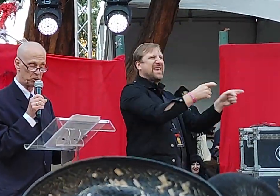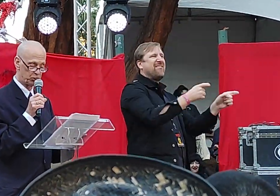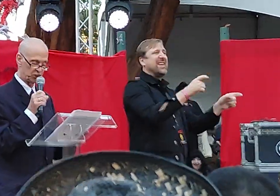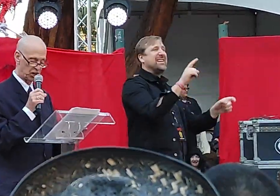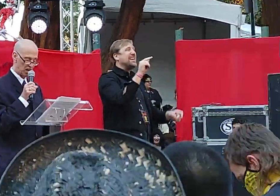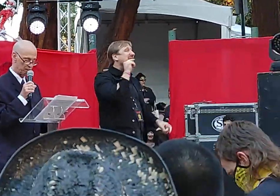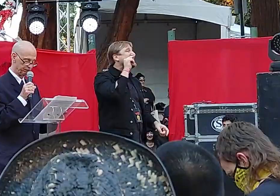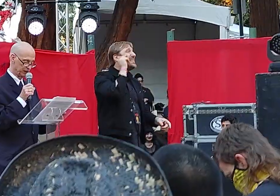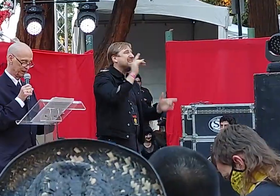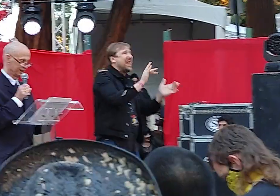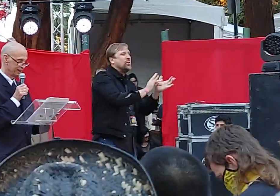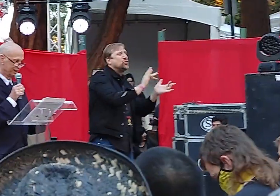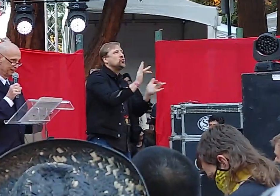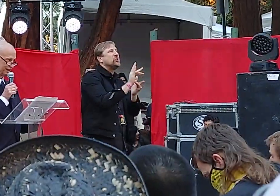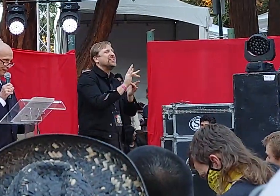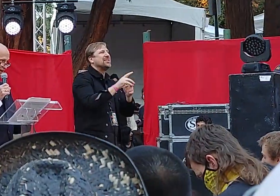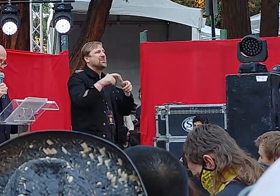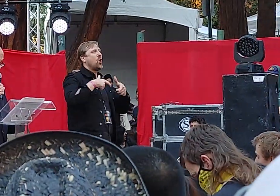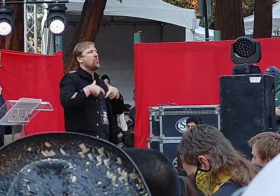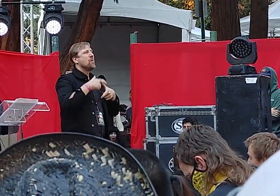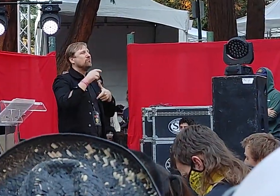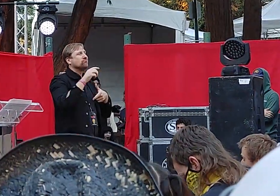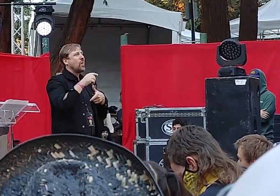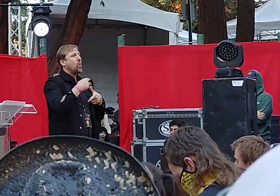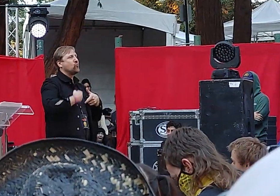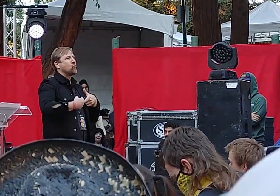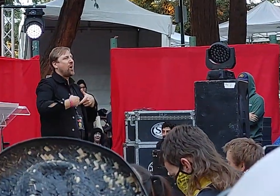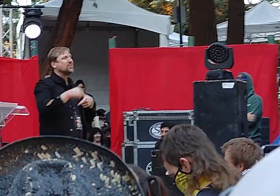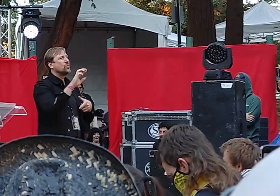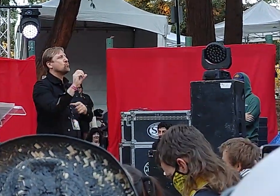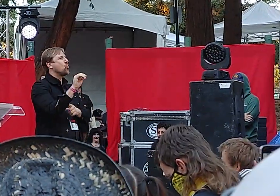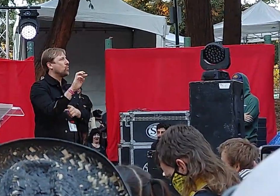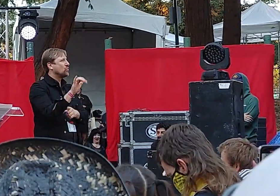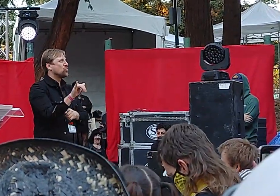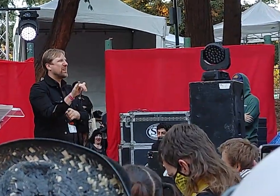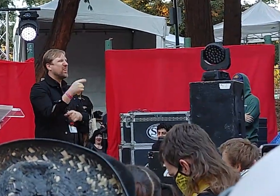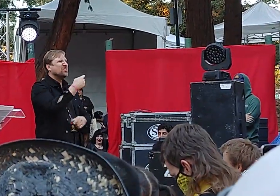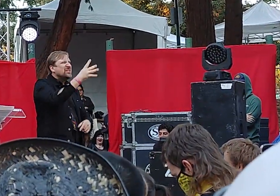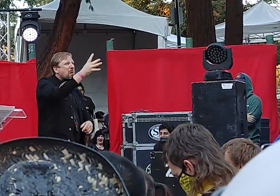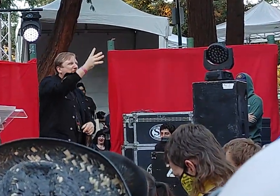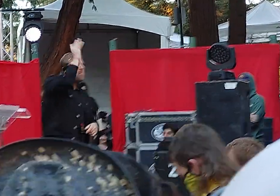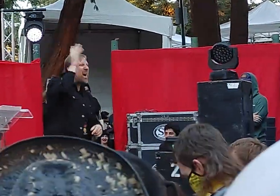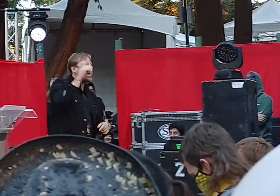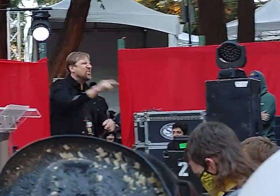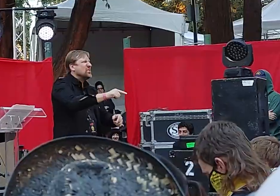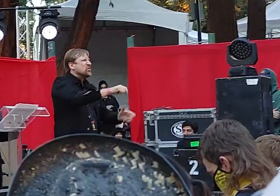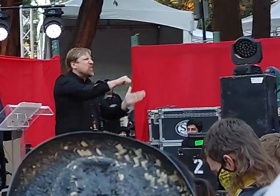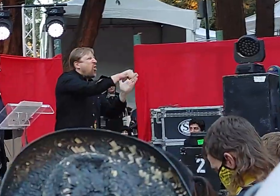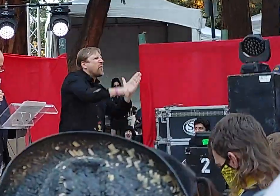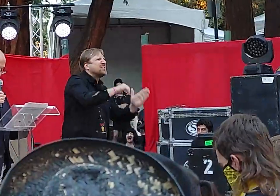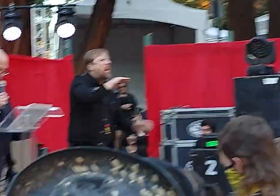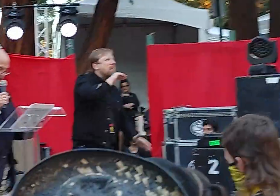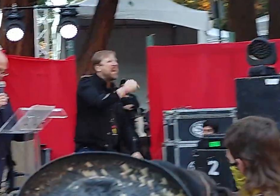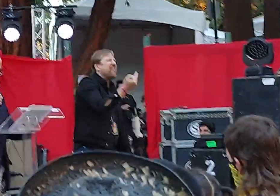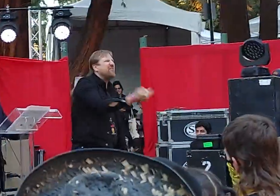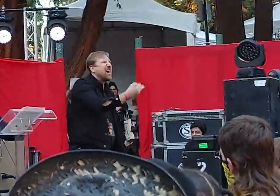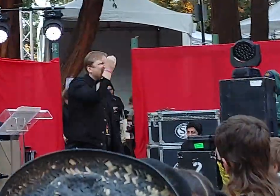a rosary job. Yeah! She doesn't carve pumpkins. She carves up pig fucking men.